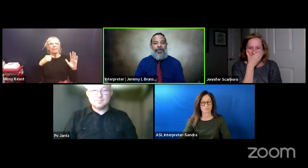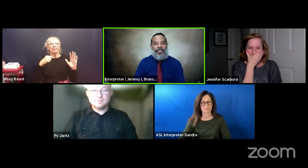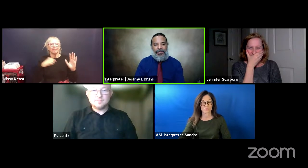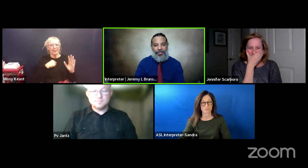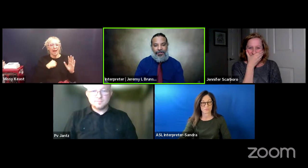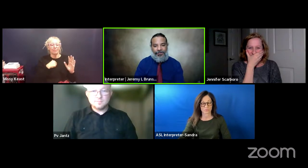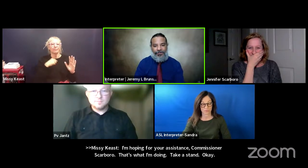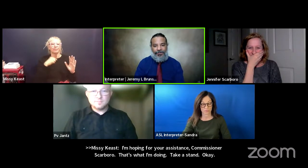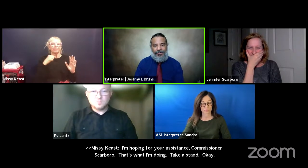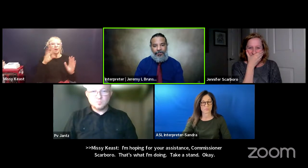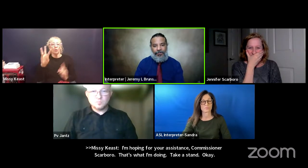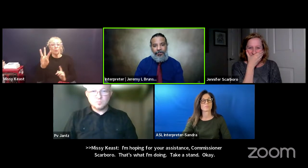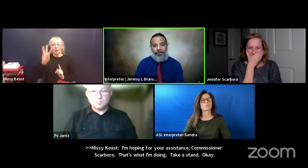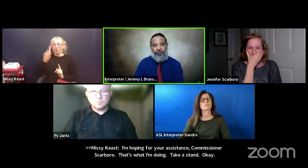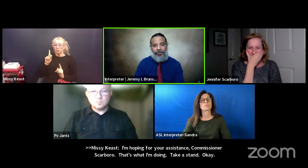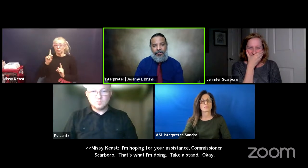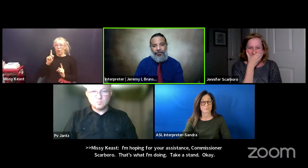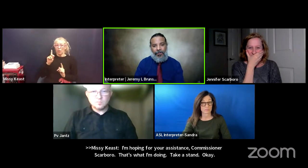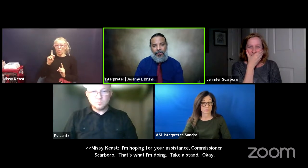here's my decision.